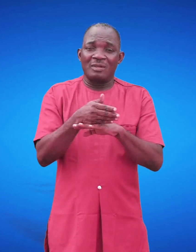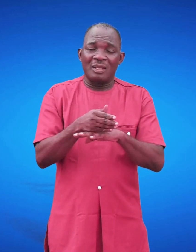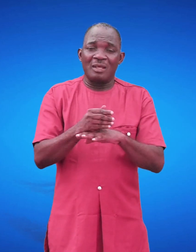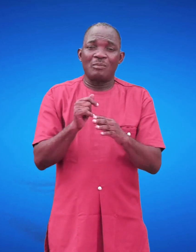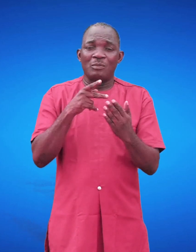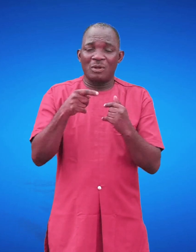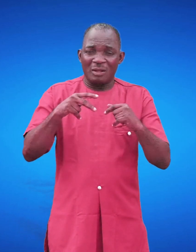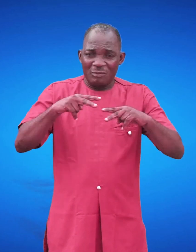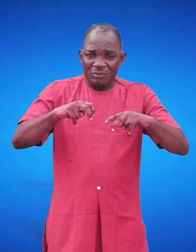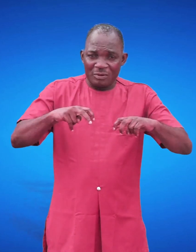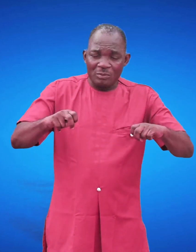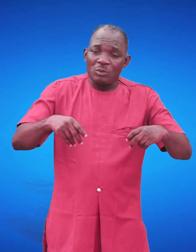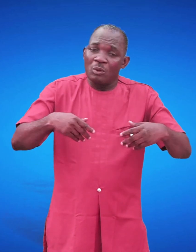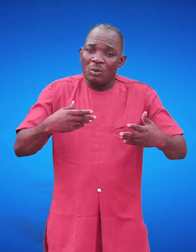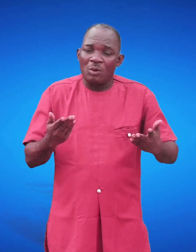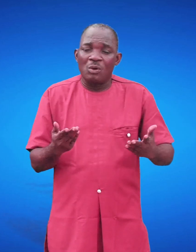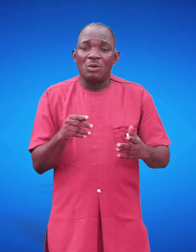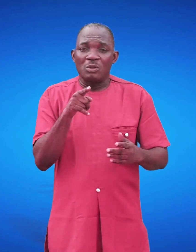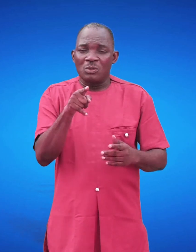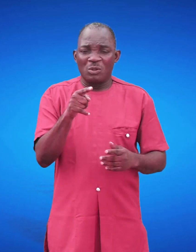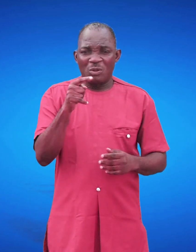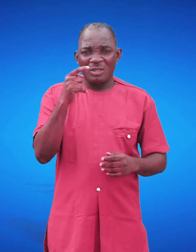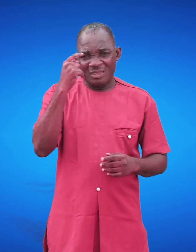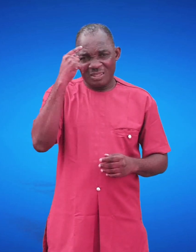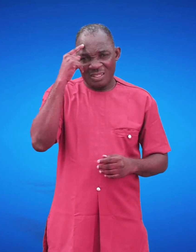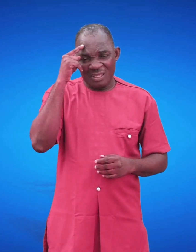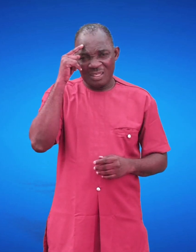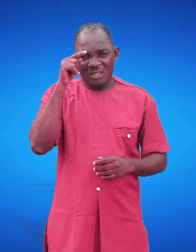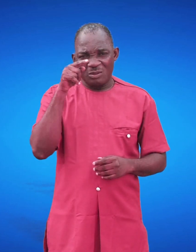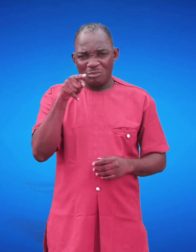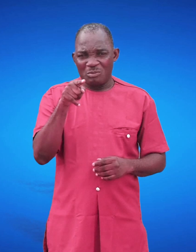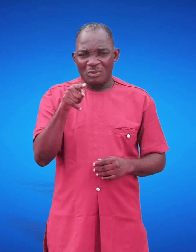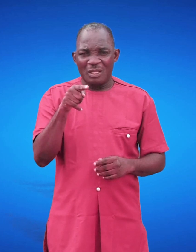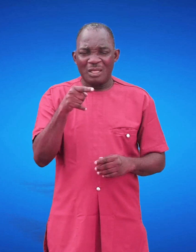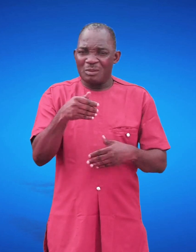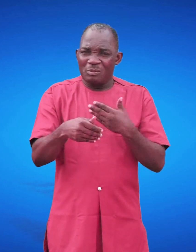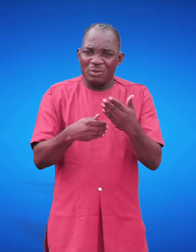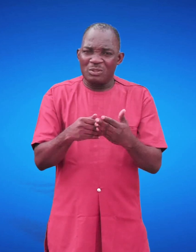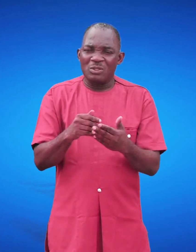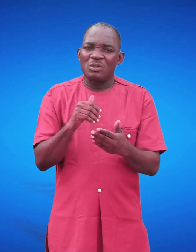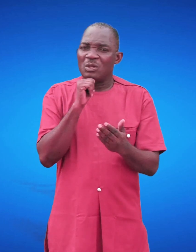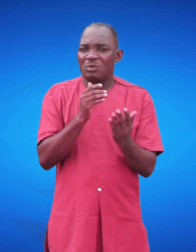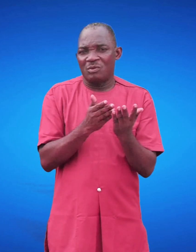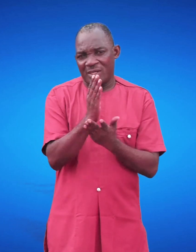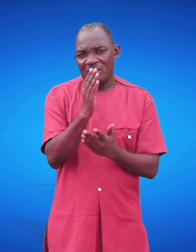program, or if you think due process was not followed.